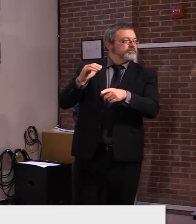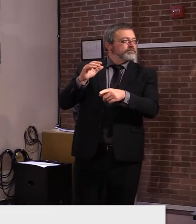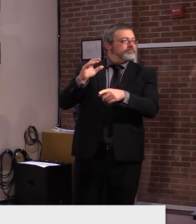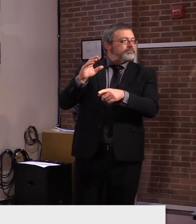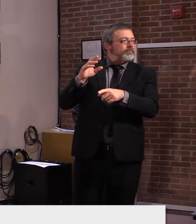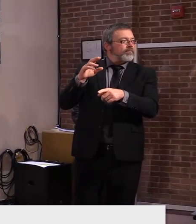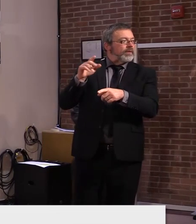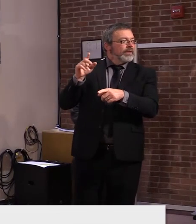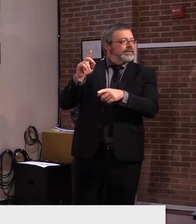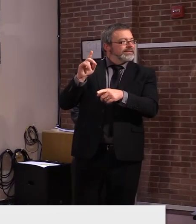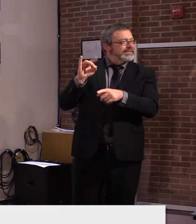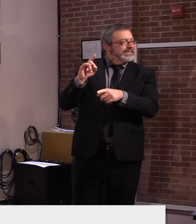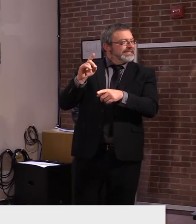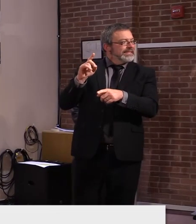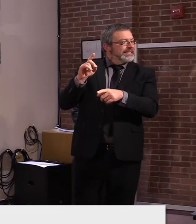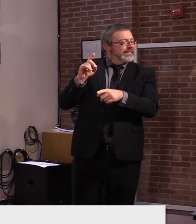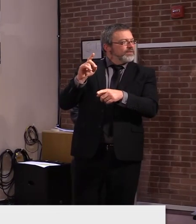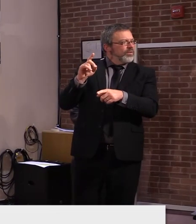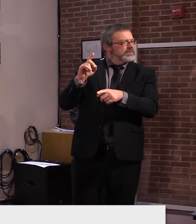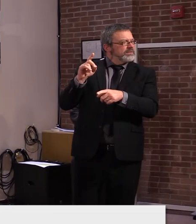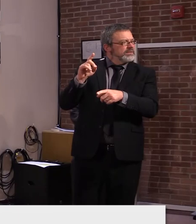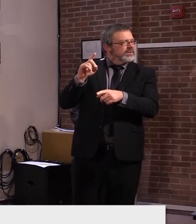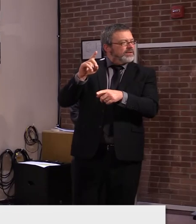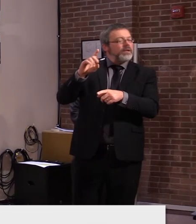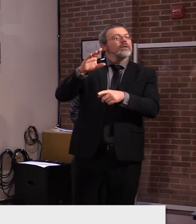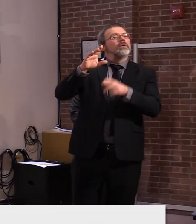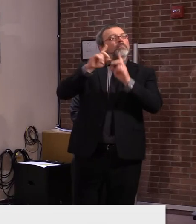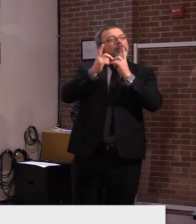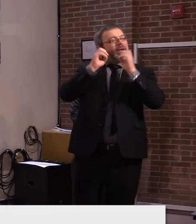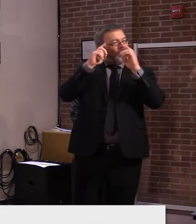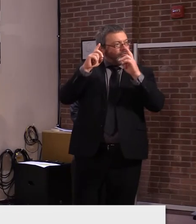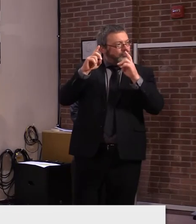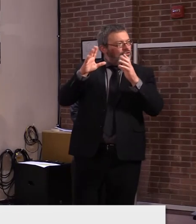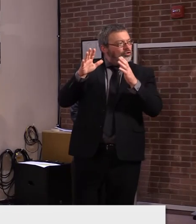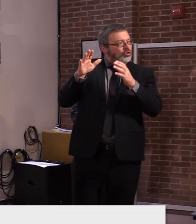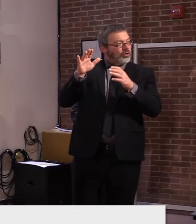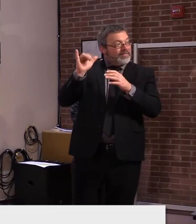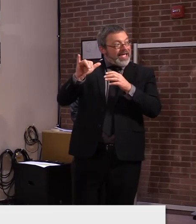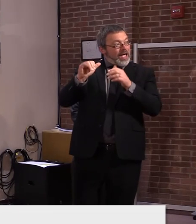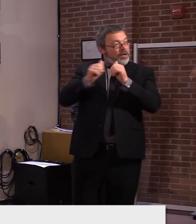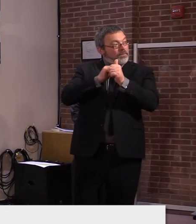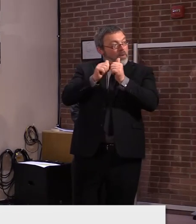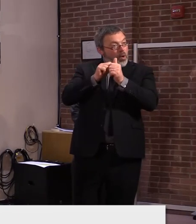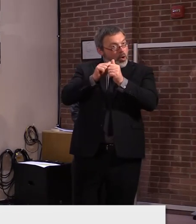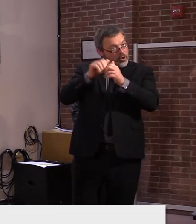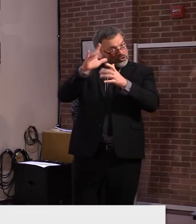oversaw athletics in Vermont? That would depend.